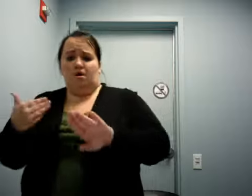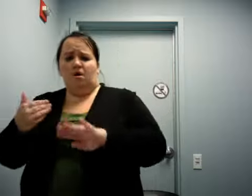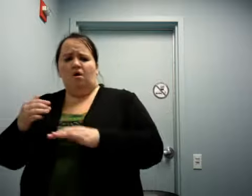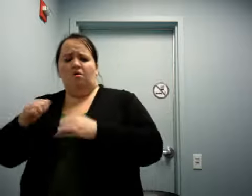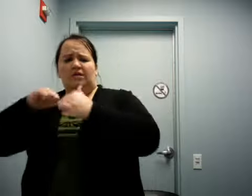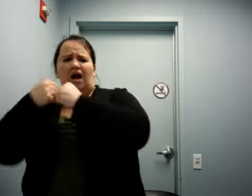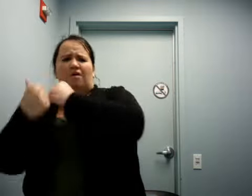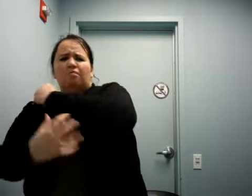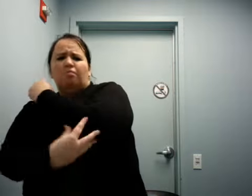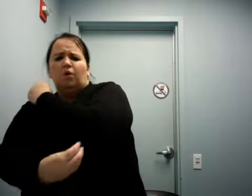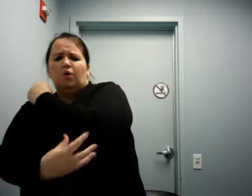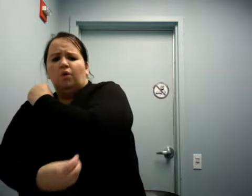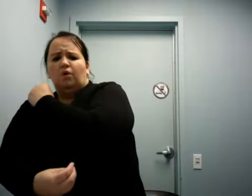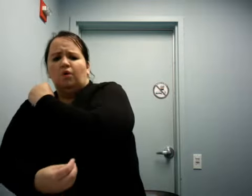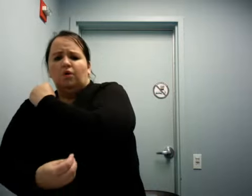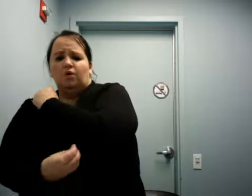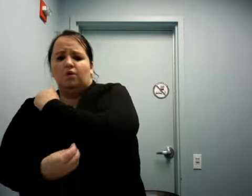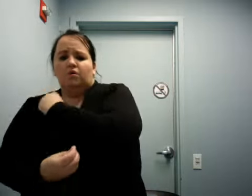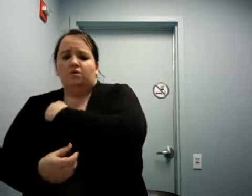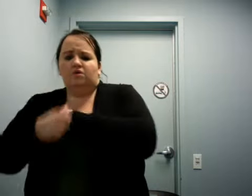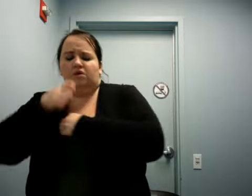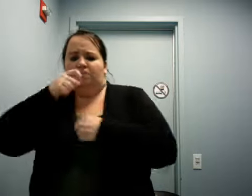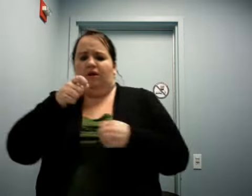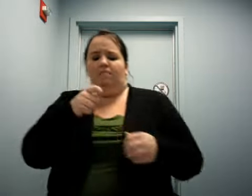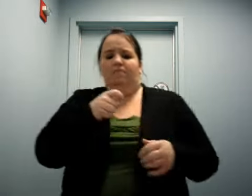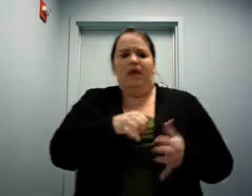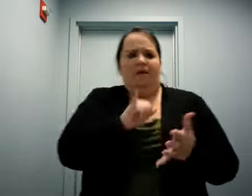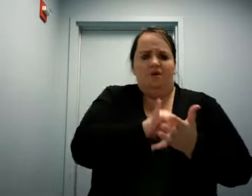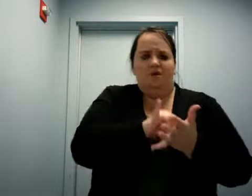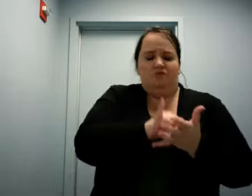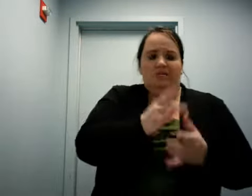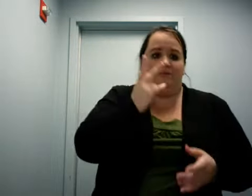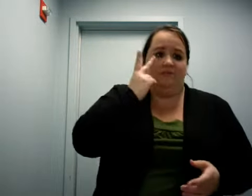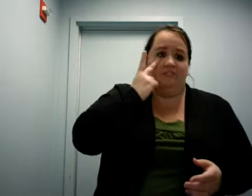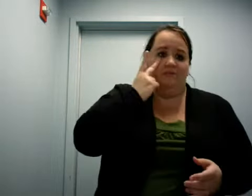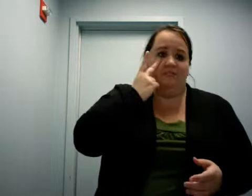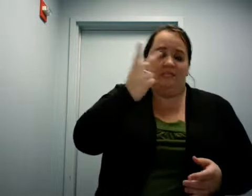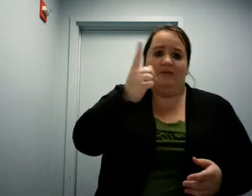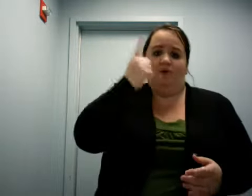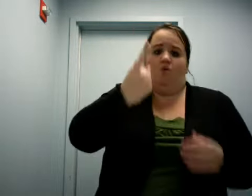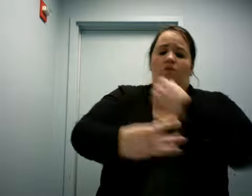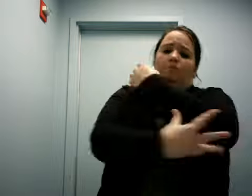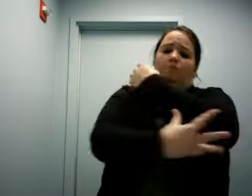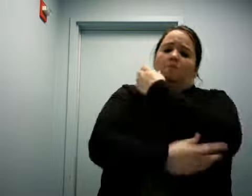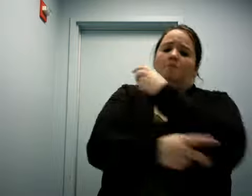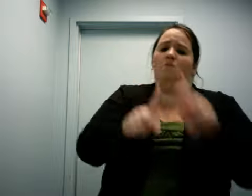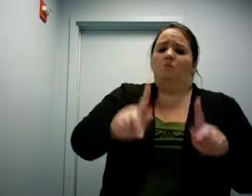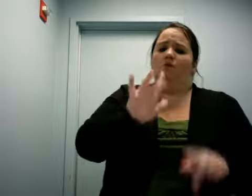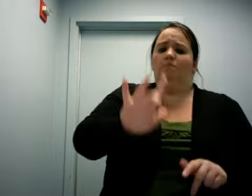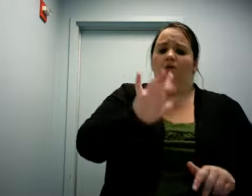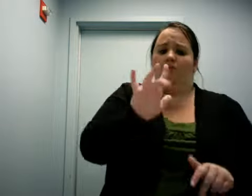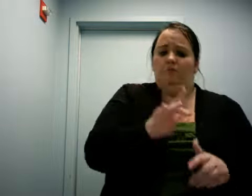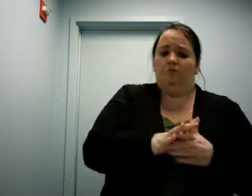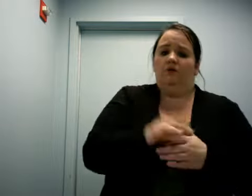were so that it had become impossible for me to see them as anything else but poor. Their poverty was my single story of them.